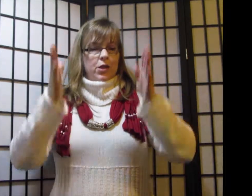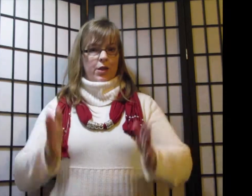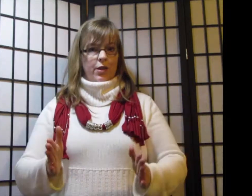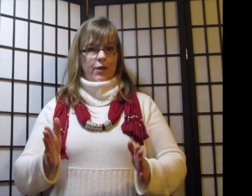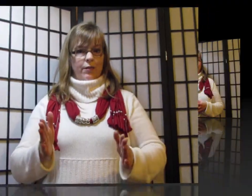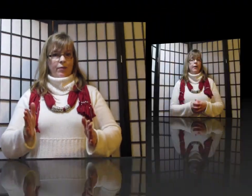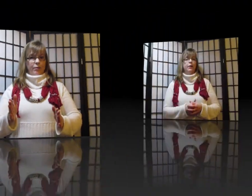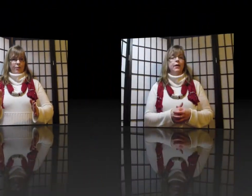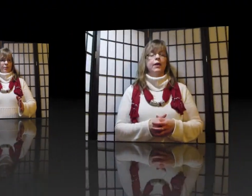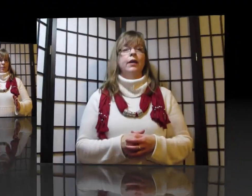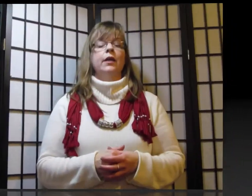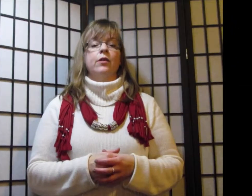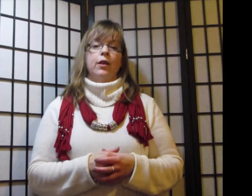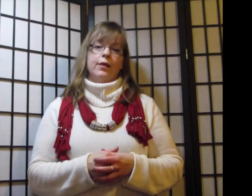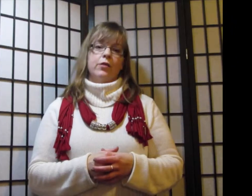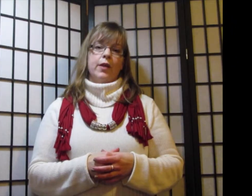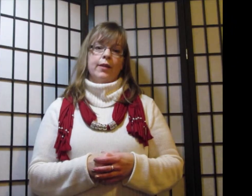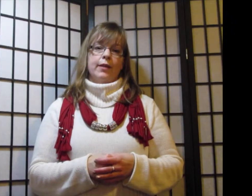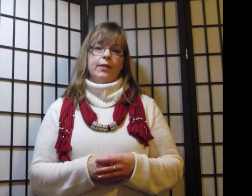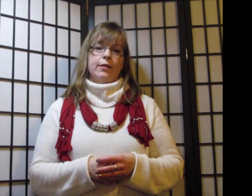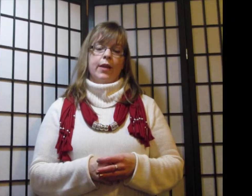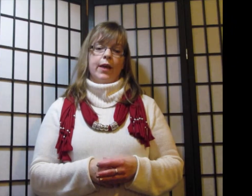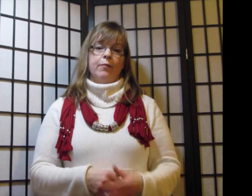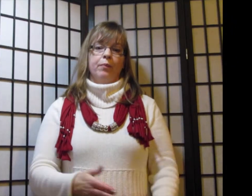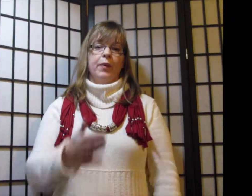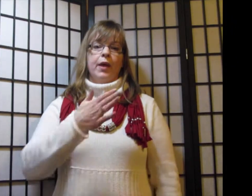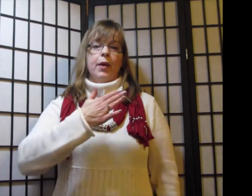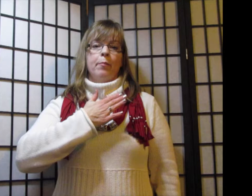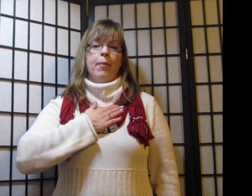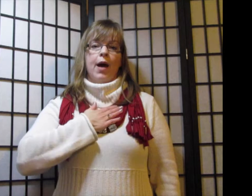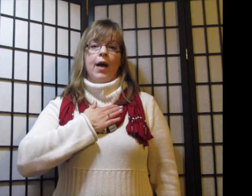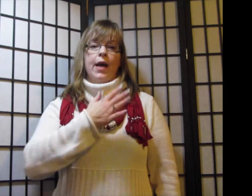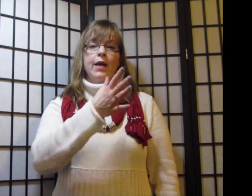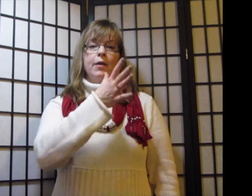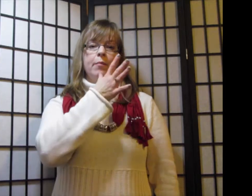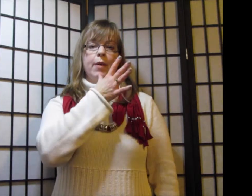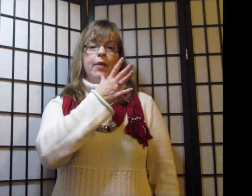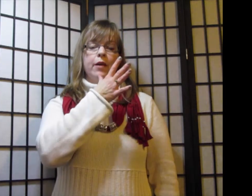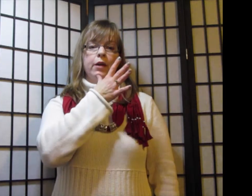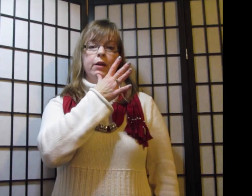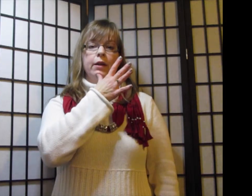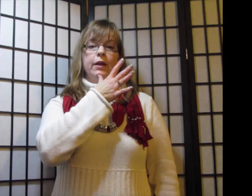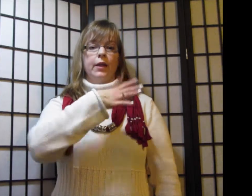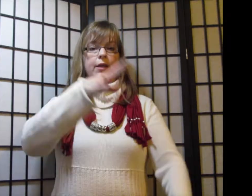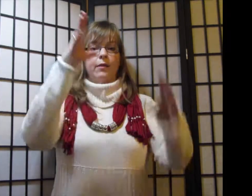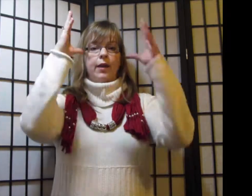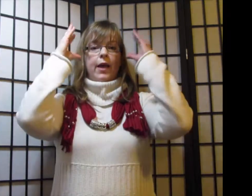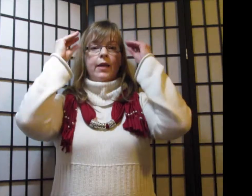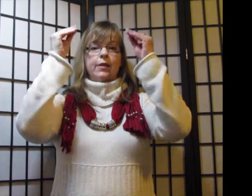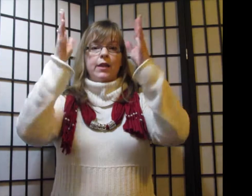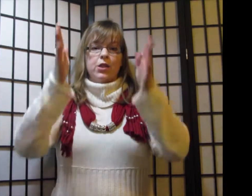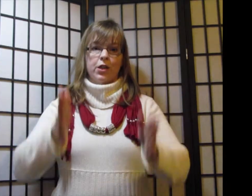teacher. Okay. So let's do that sentence again. My mother is a teacher.